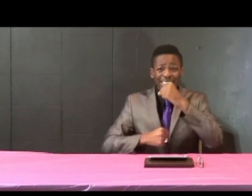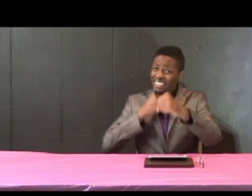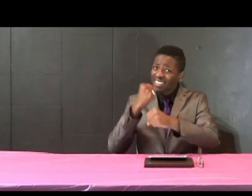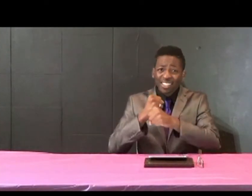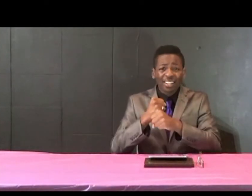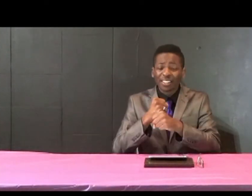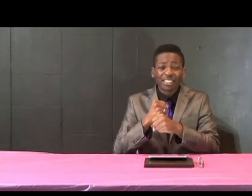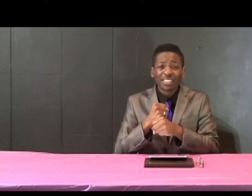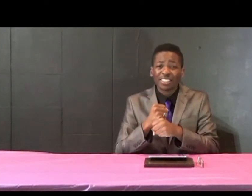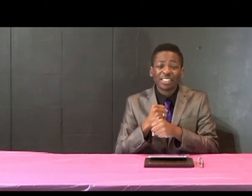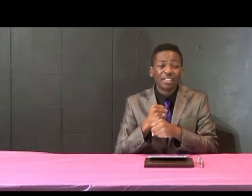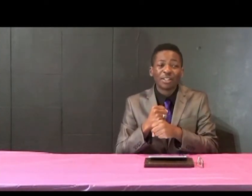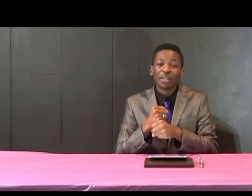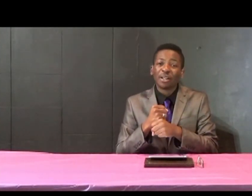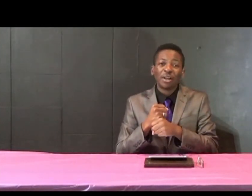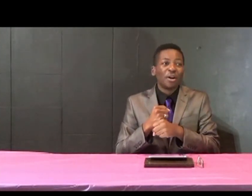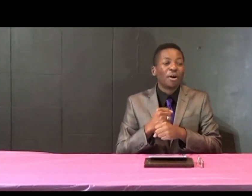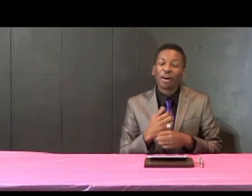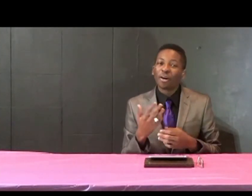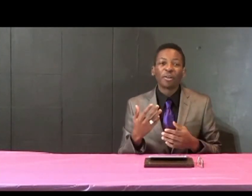She did that for many years.